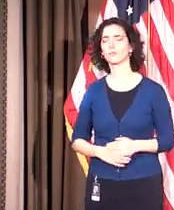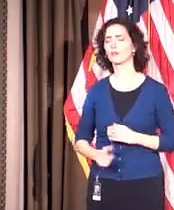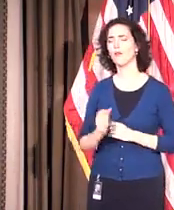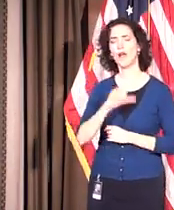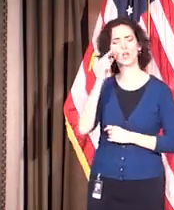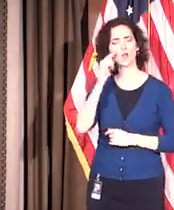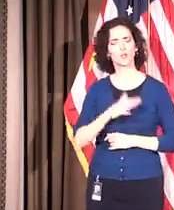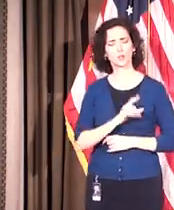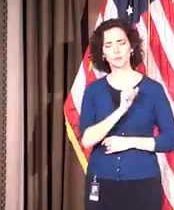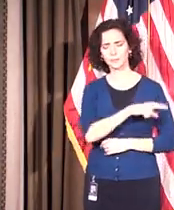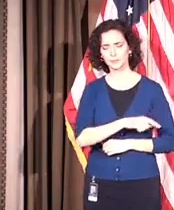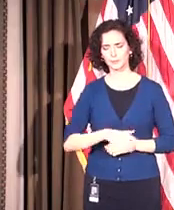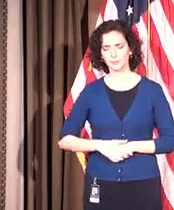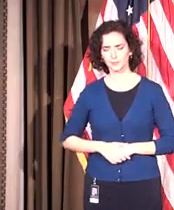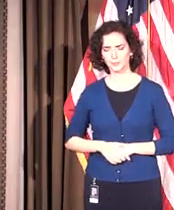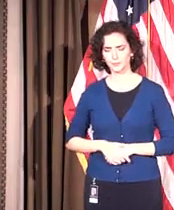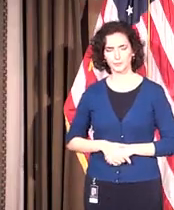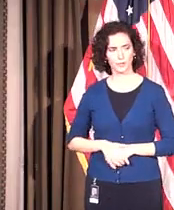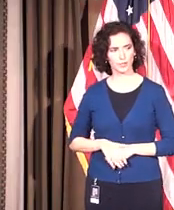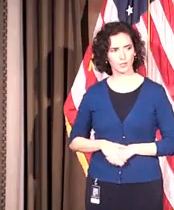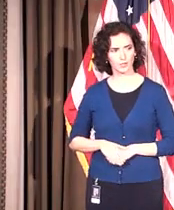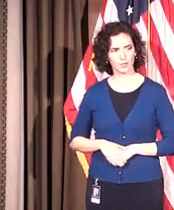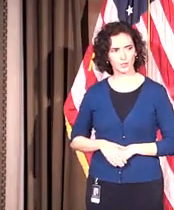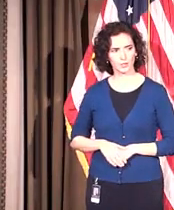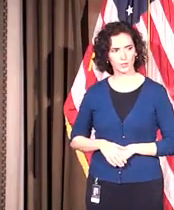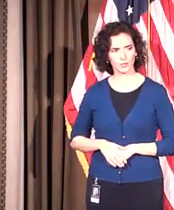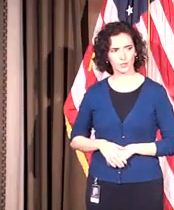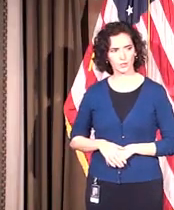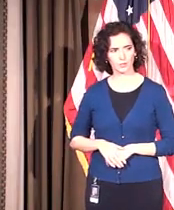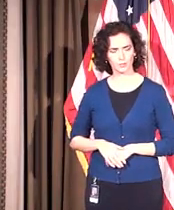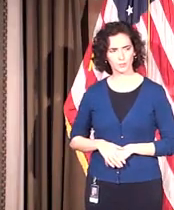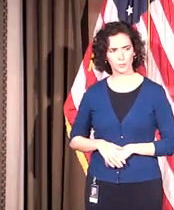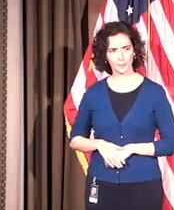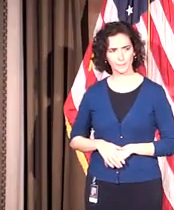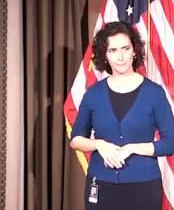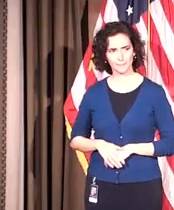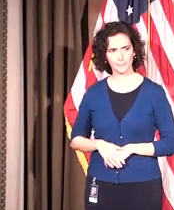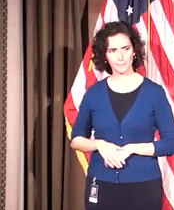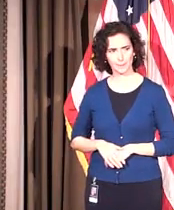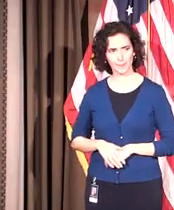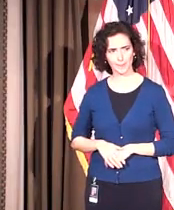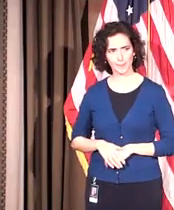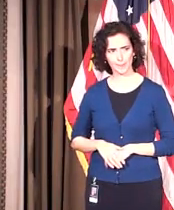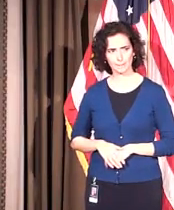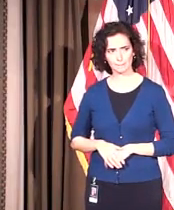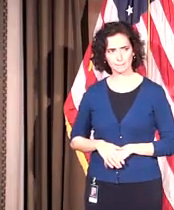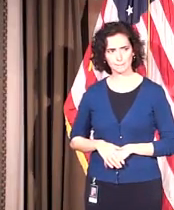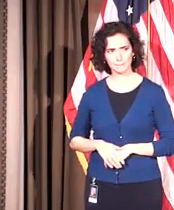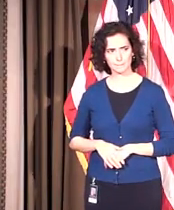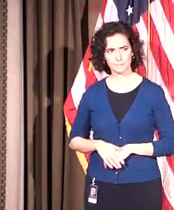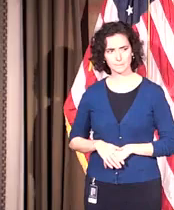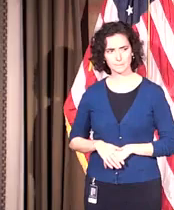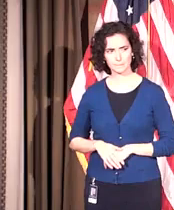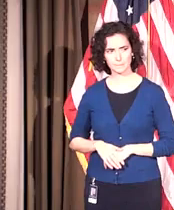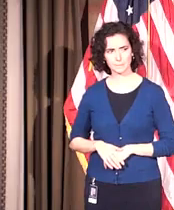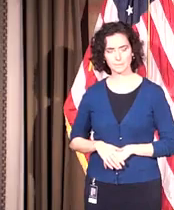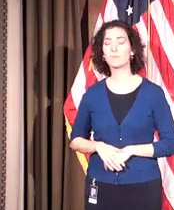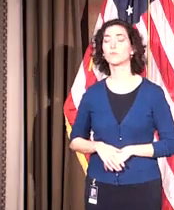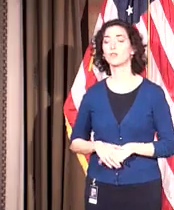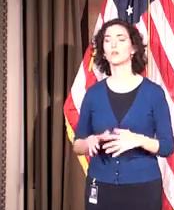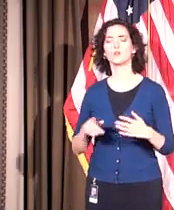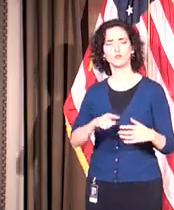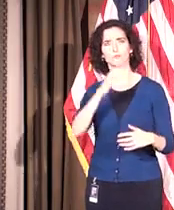have a certain percent positivity rate for the state or a certain number of cases where you feel like the state should move back in line?